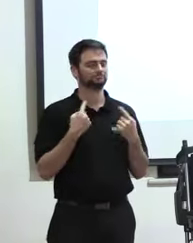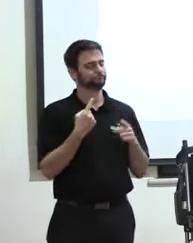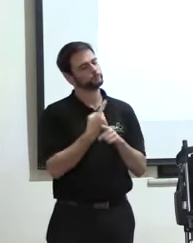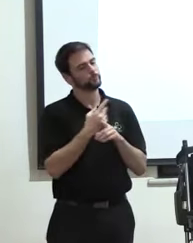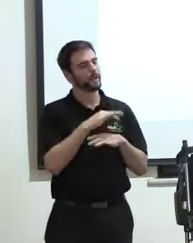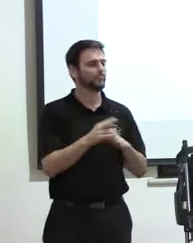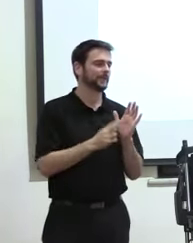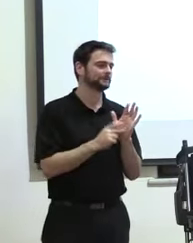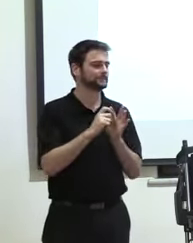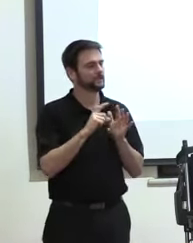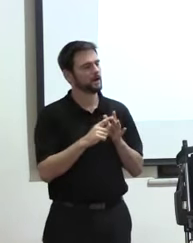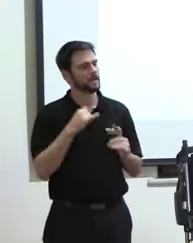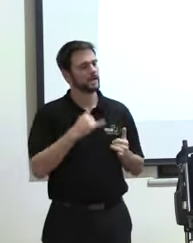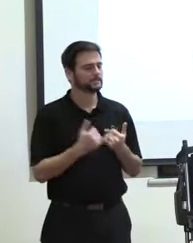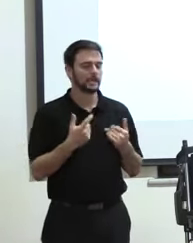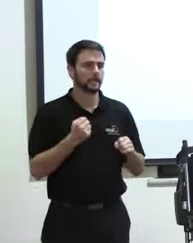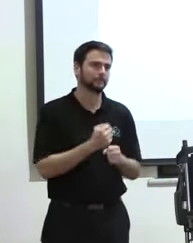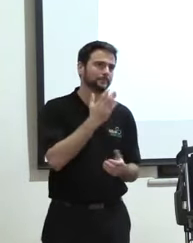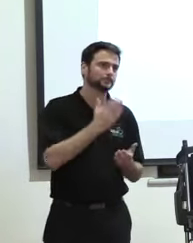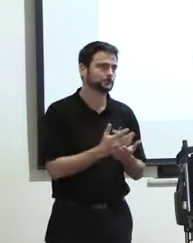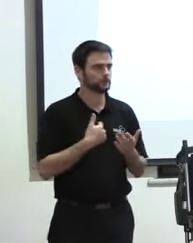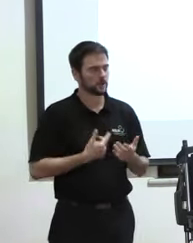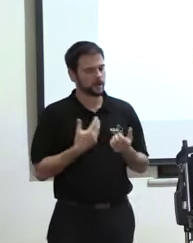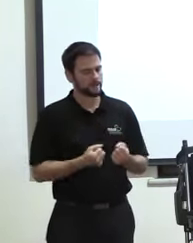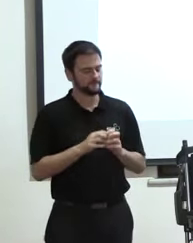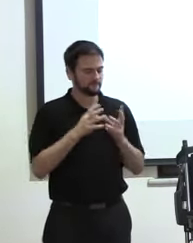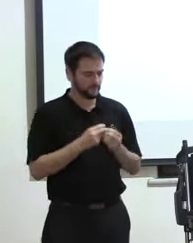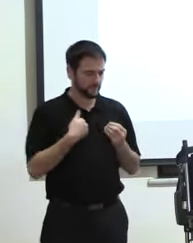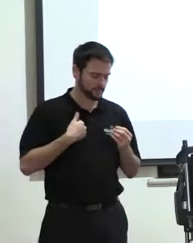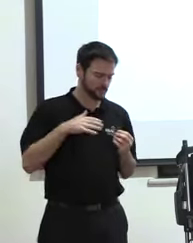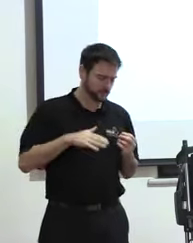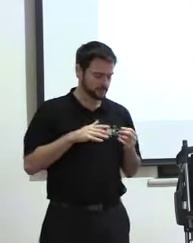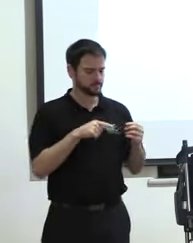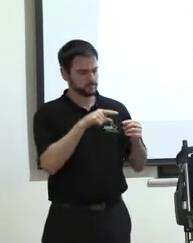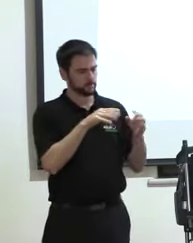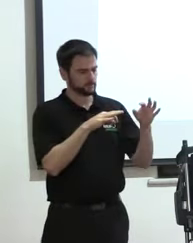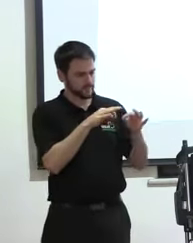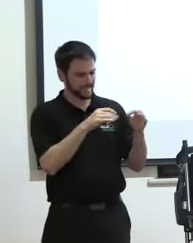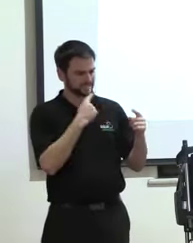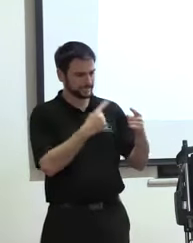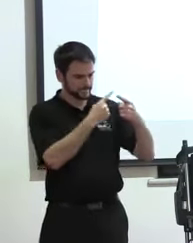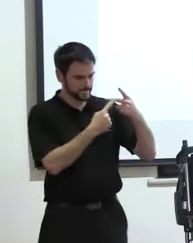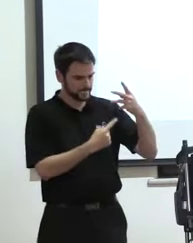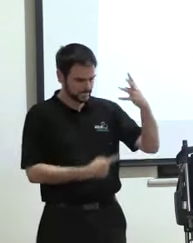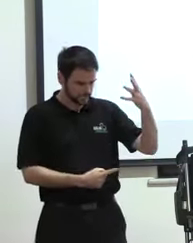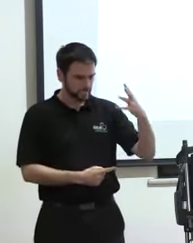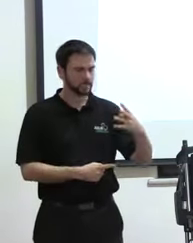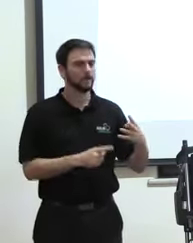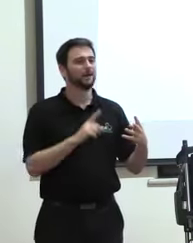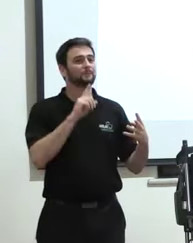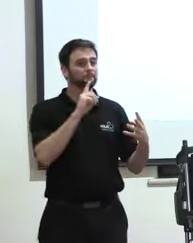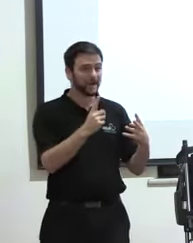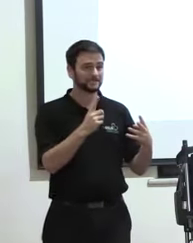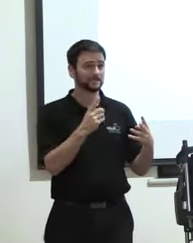about making sure you have all the supports in your plan, and we tend to kind of neglect the very important